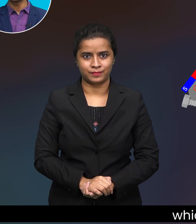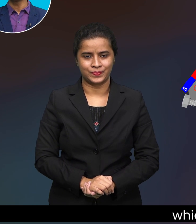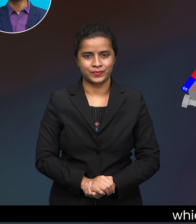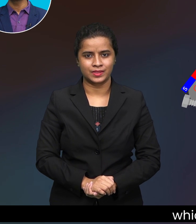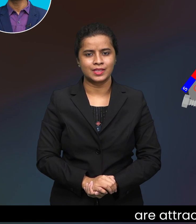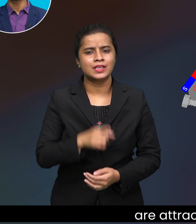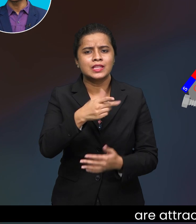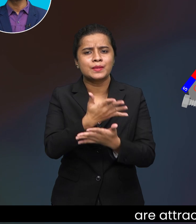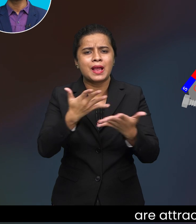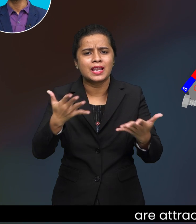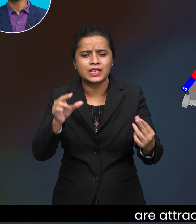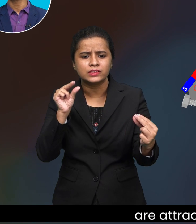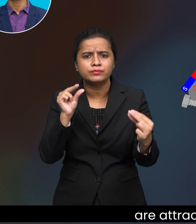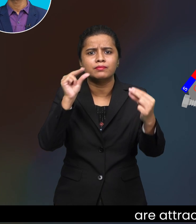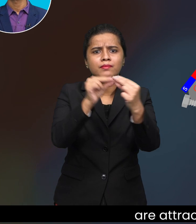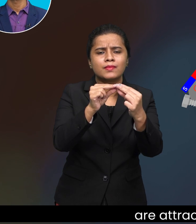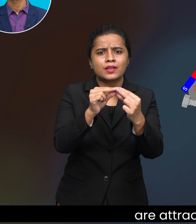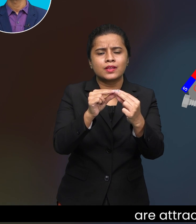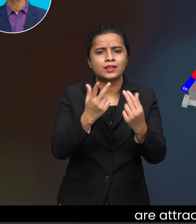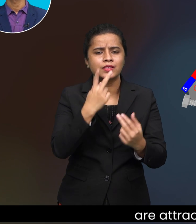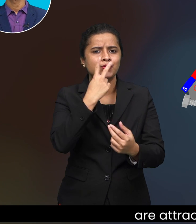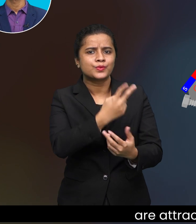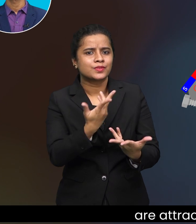Which materials are attracted by a magnet?